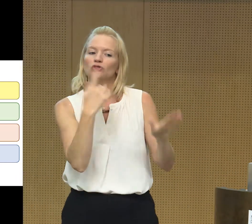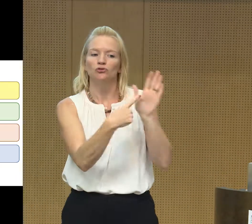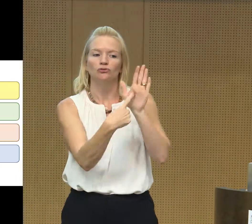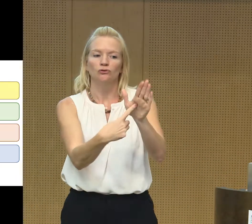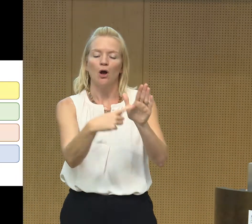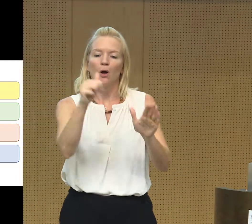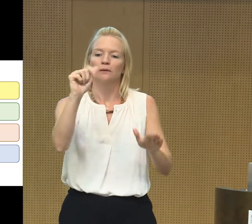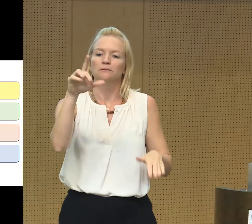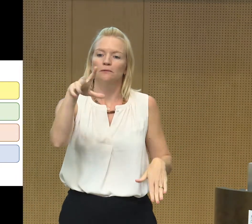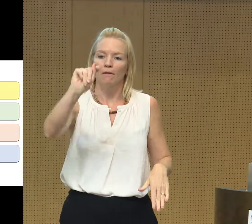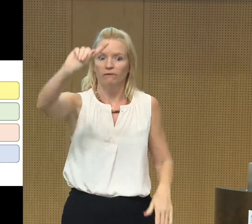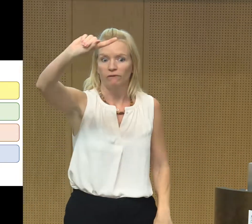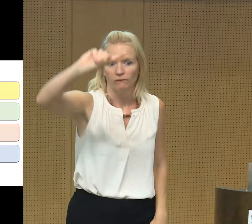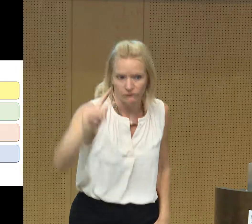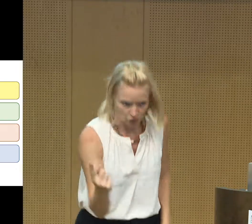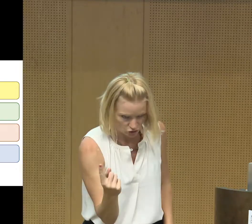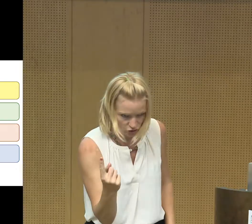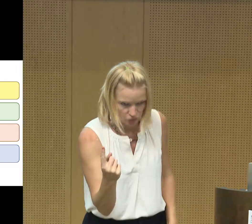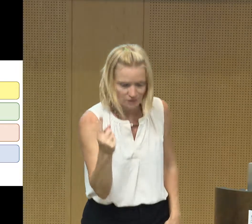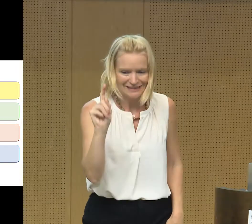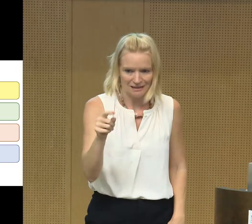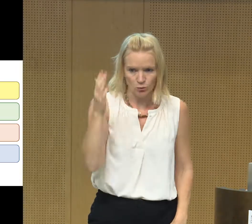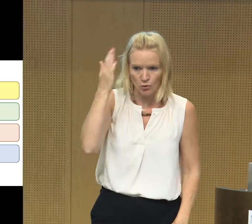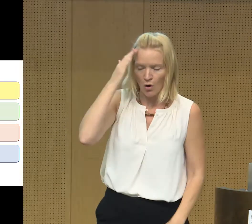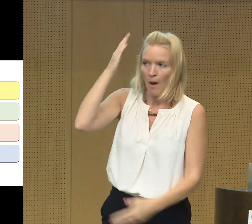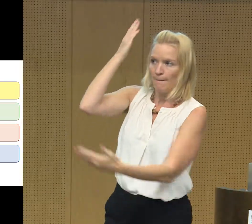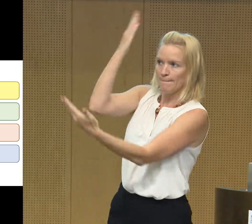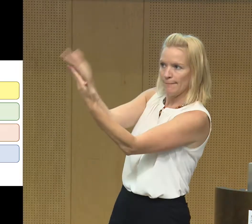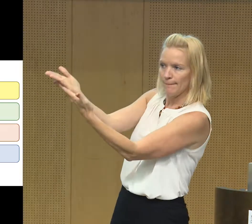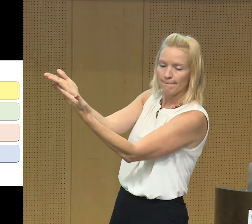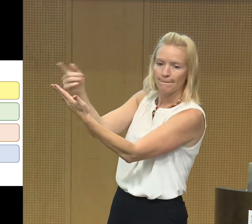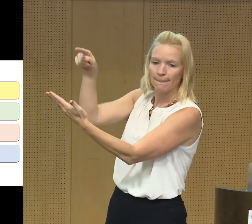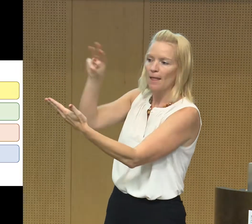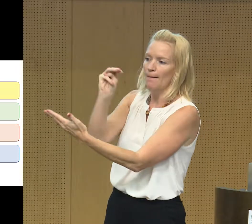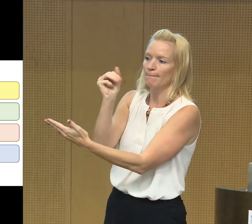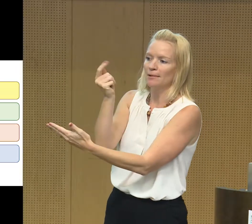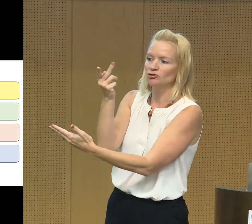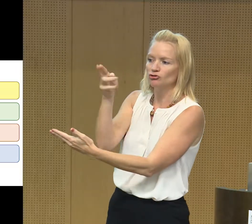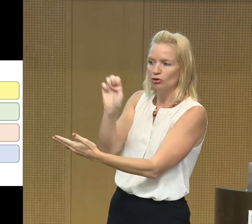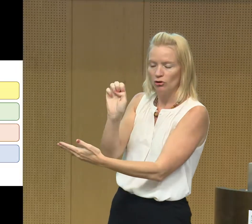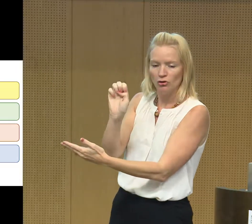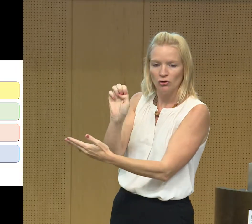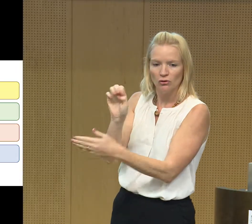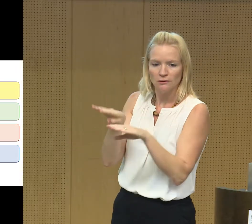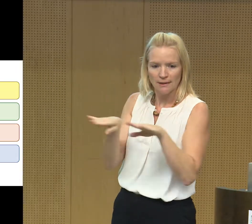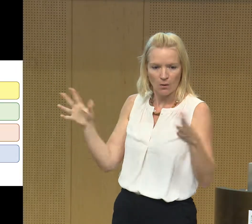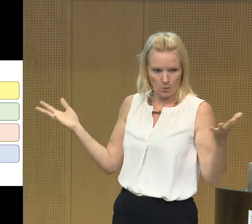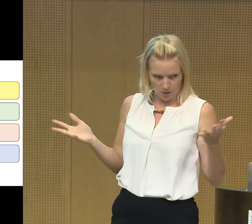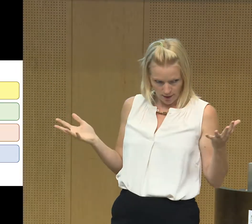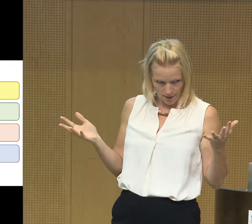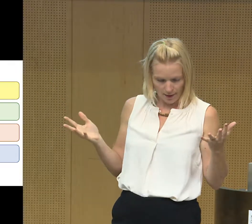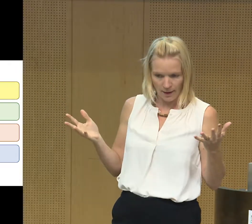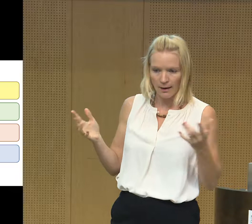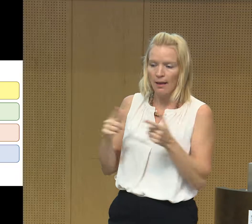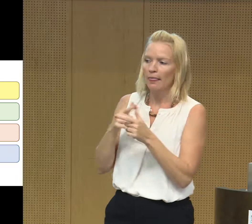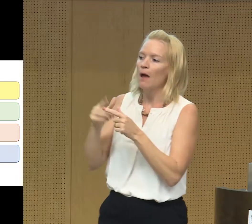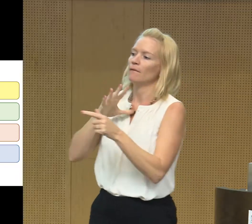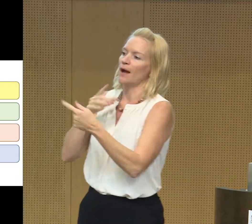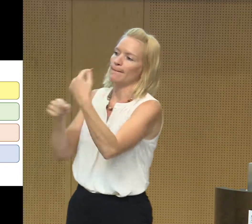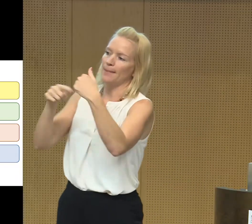studies. And I talk about adults first because it's important to know the measure at a base level and